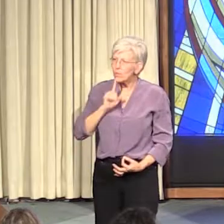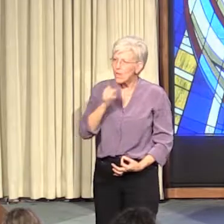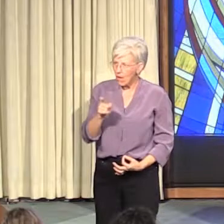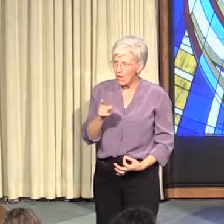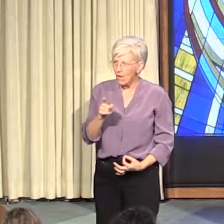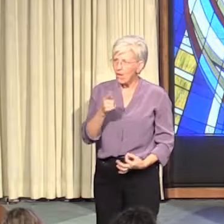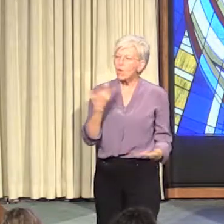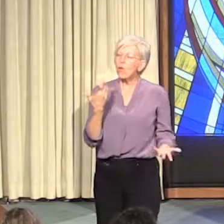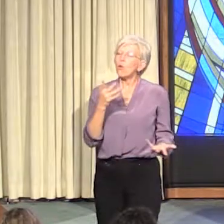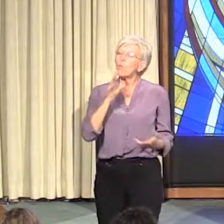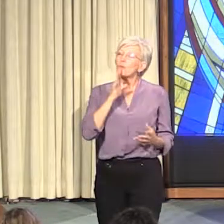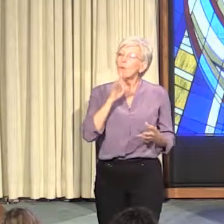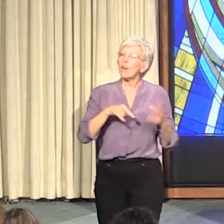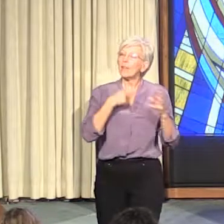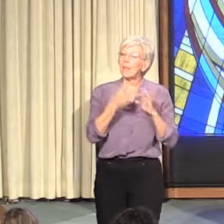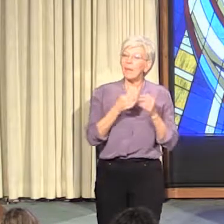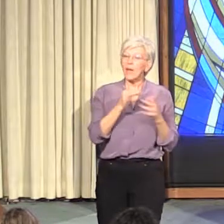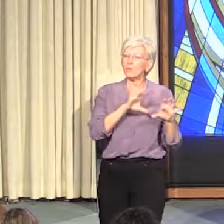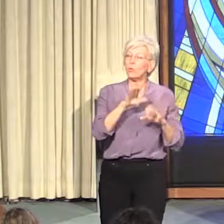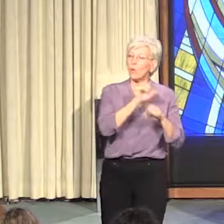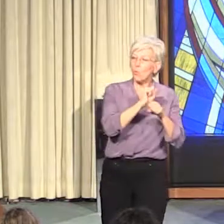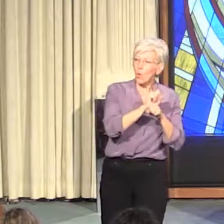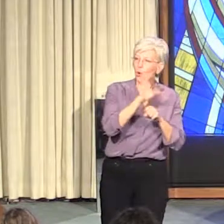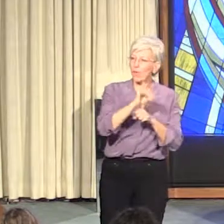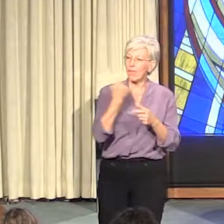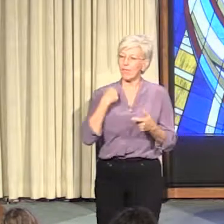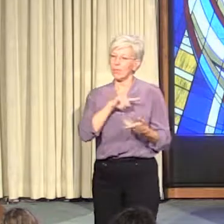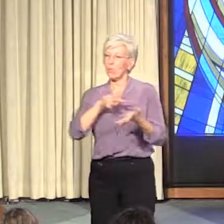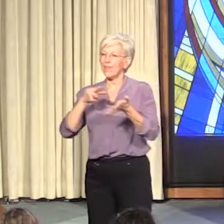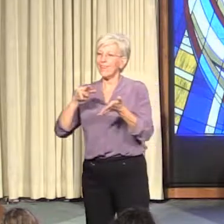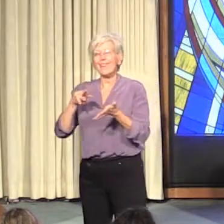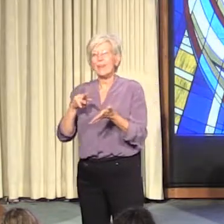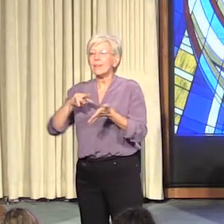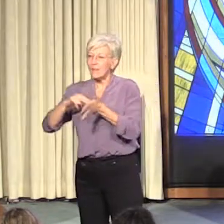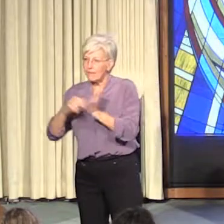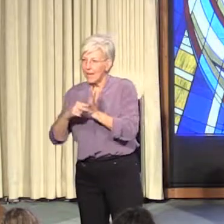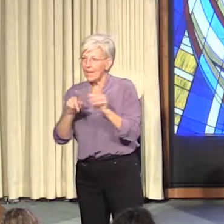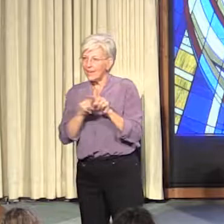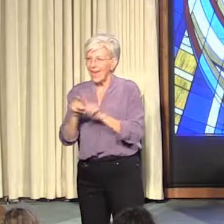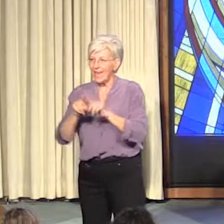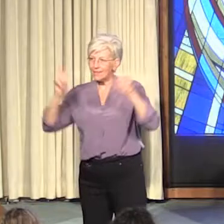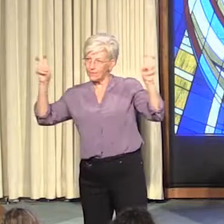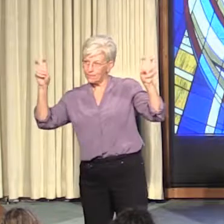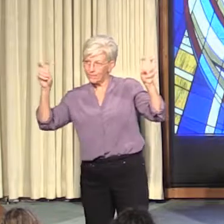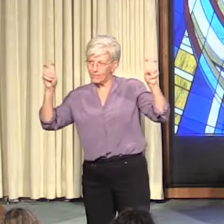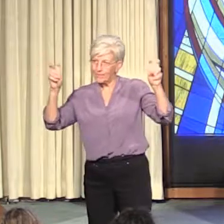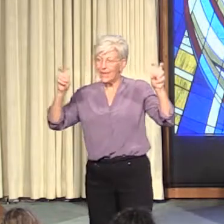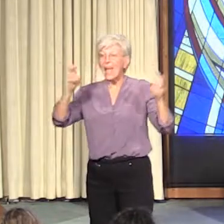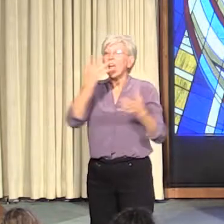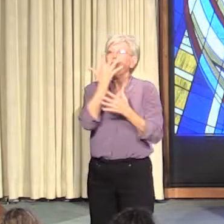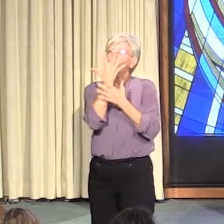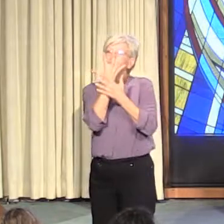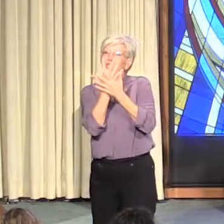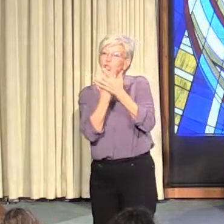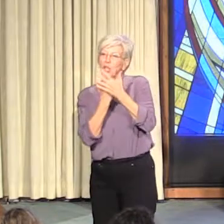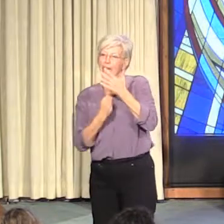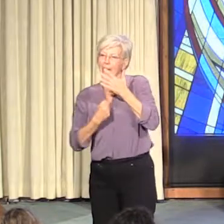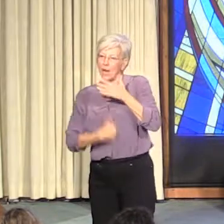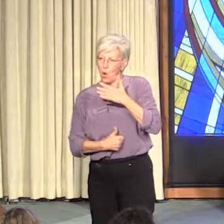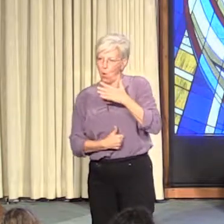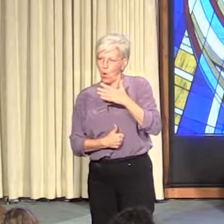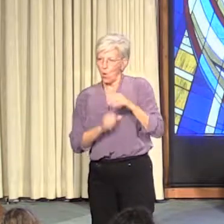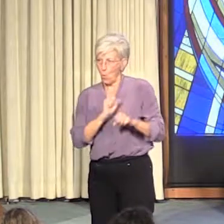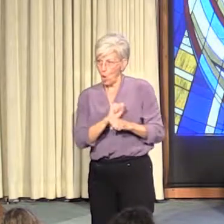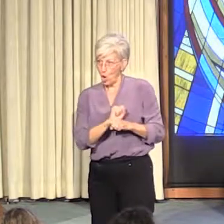we define as shadow work. And a lot of people have heard about the